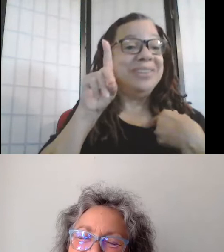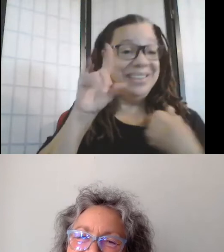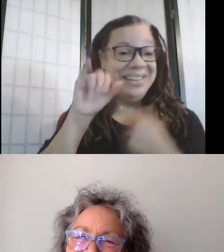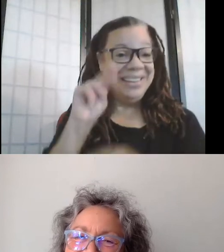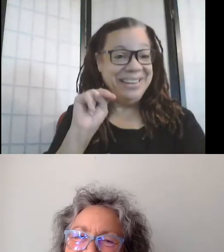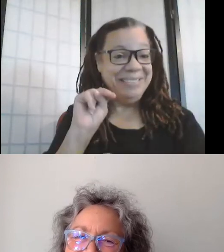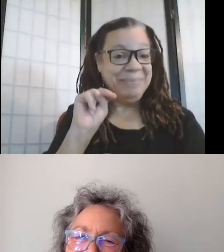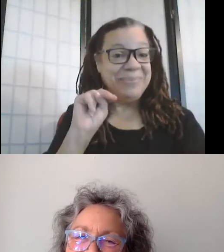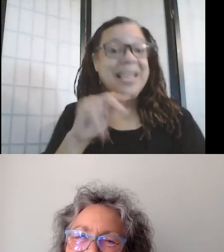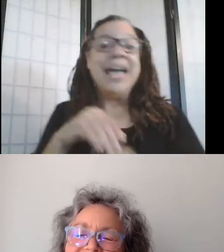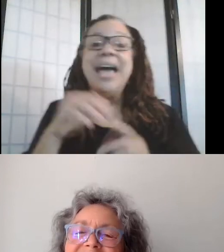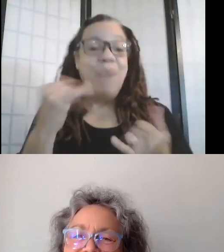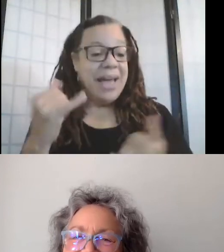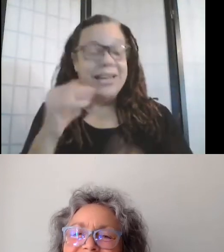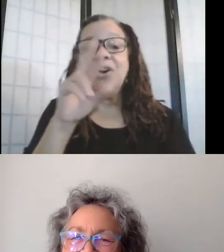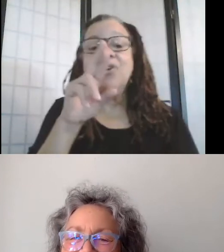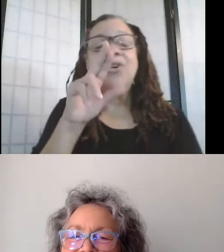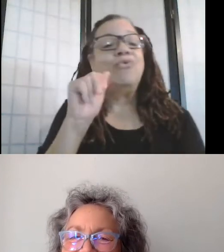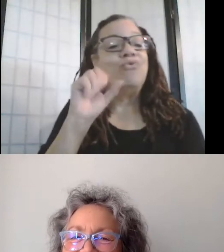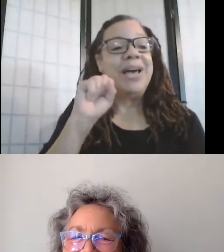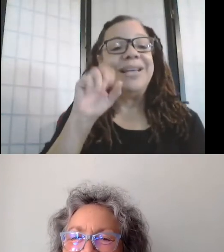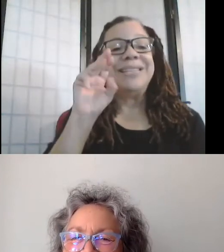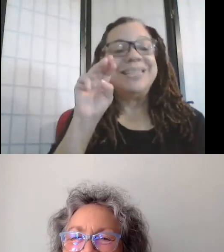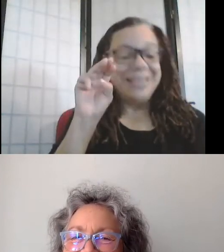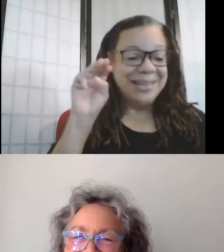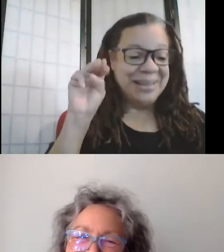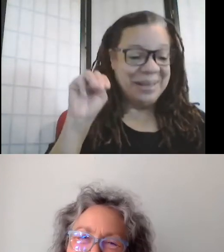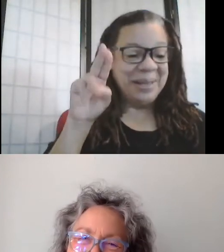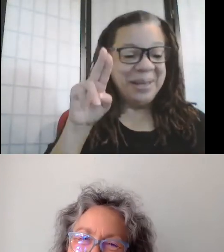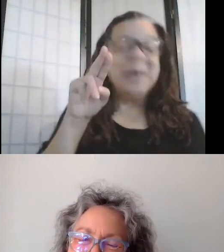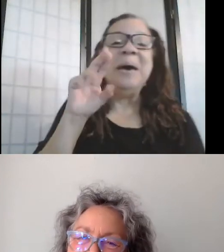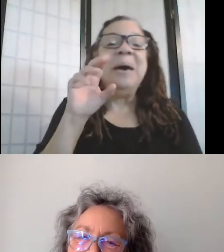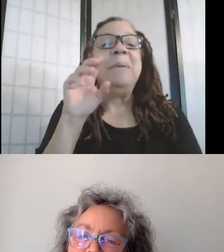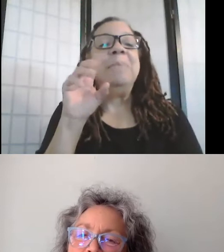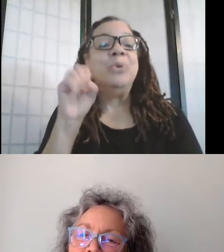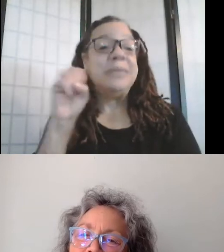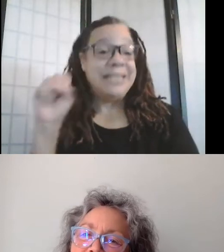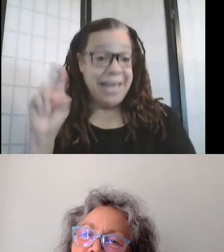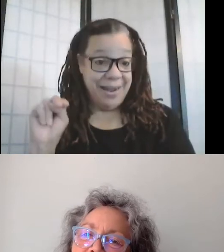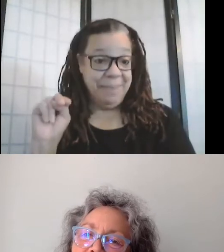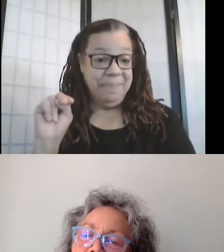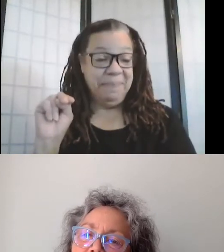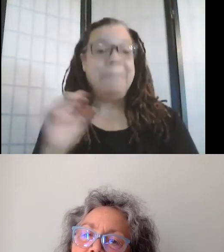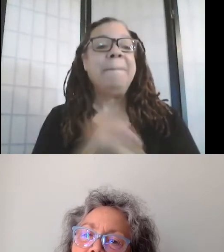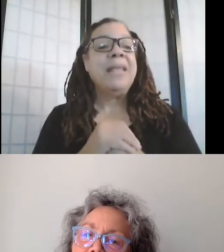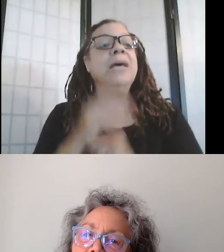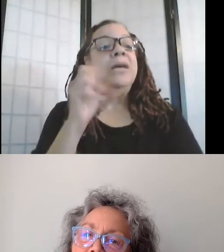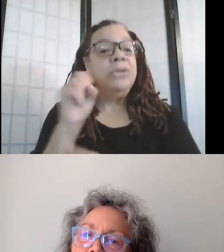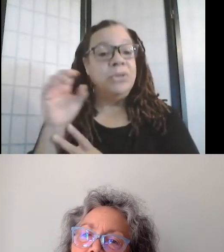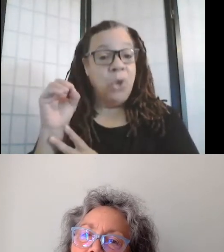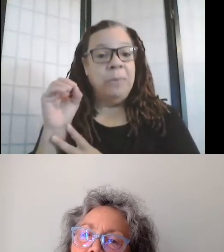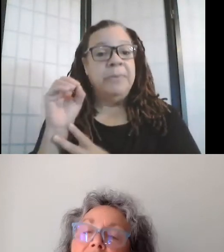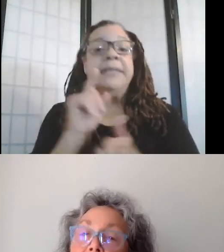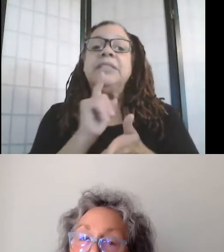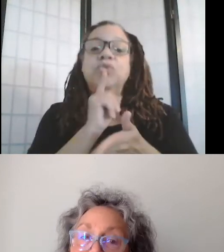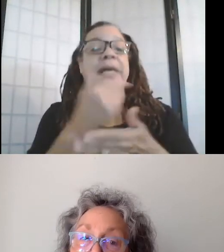It's Alex Rasmussen or Rasmussen, however people want to say it. So, but anyway, so since this is going to be a